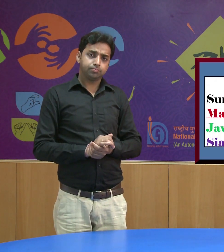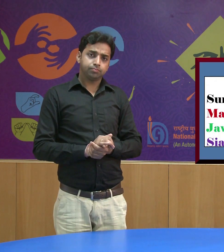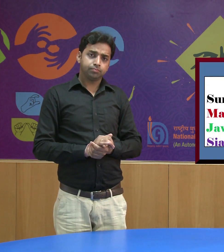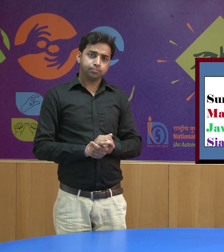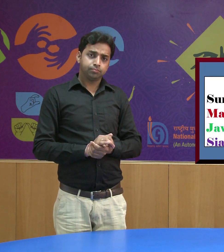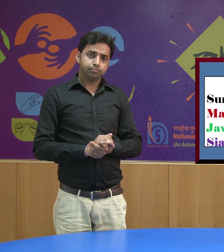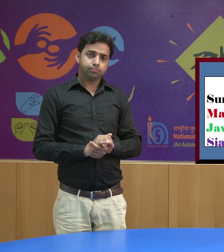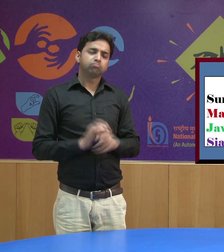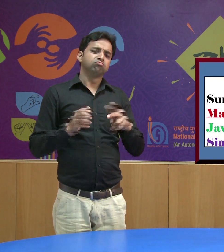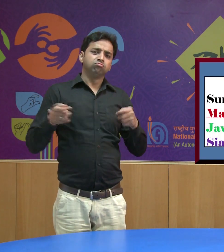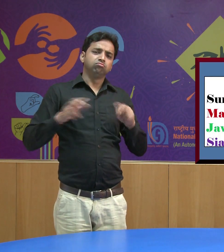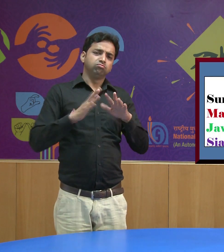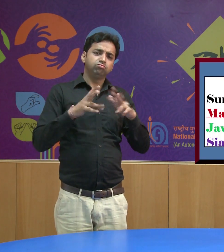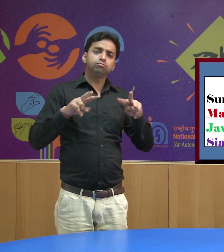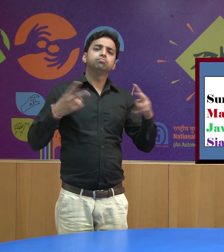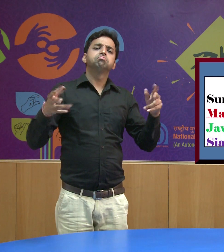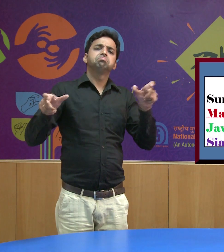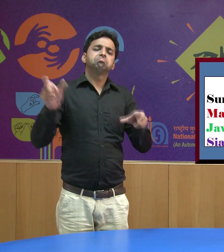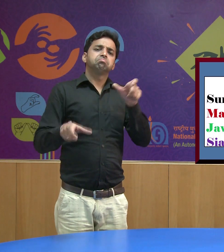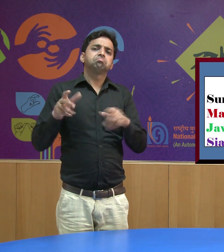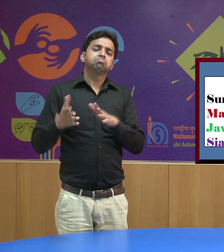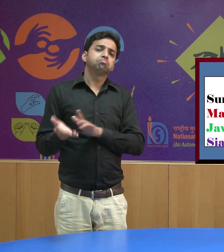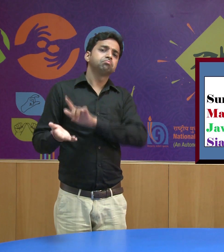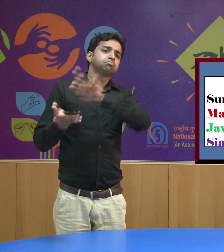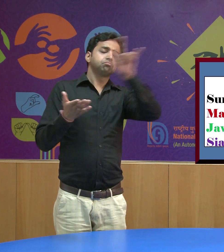Many merchants went to countries like